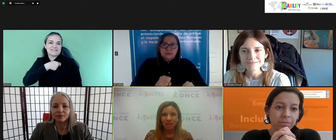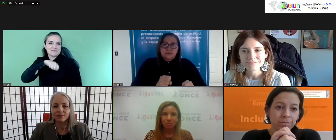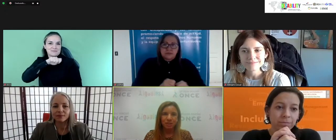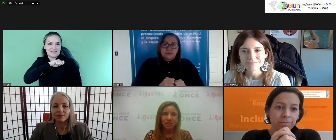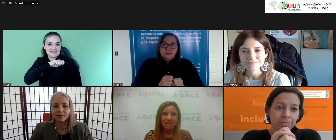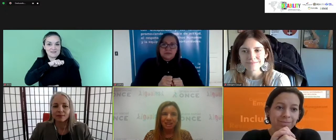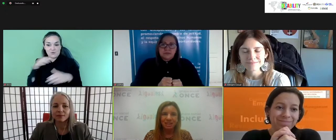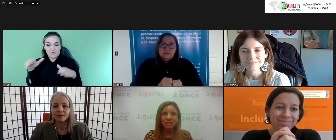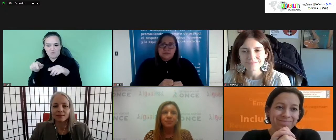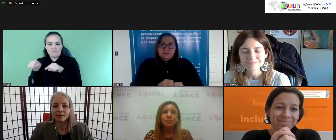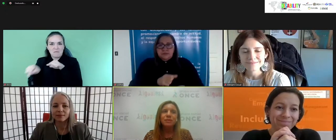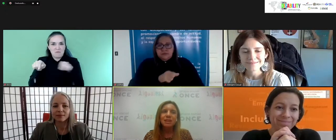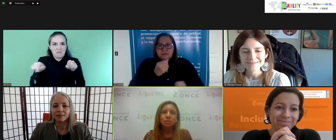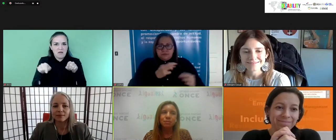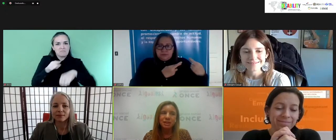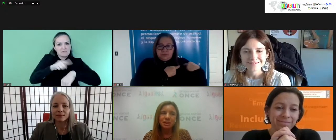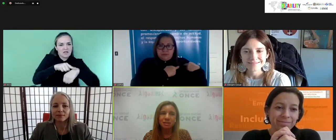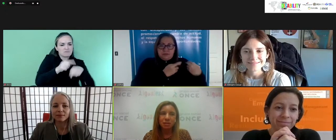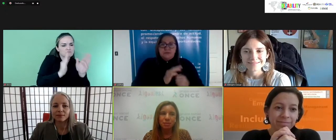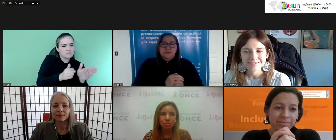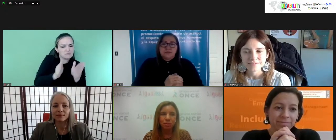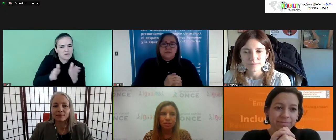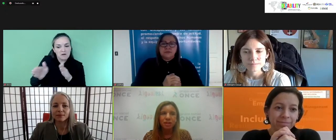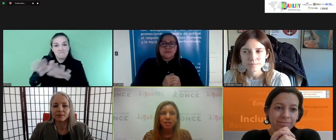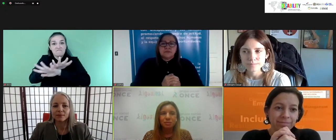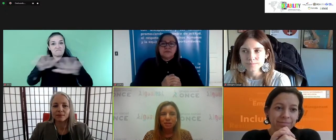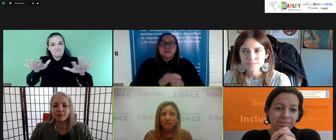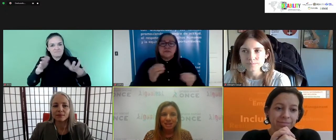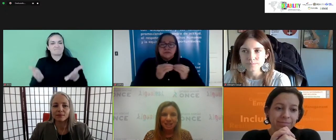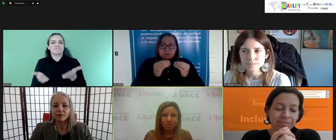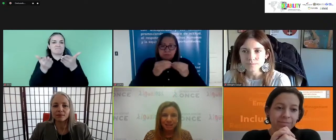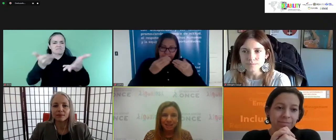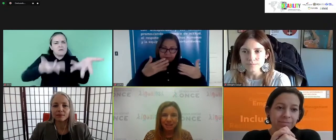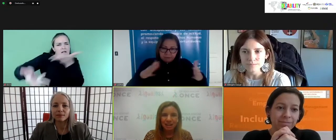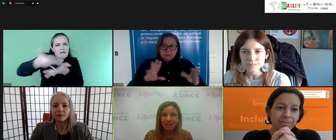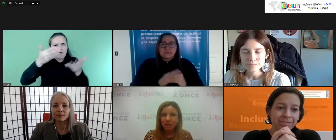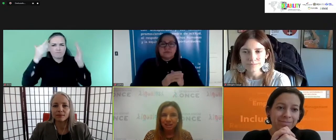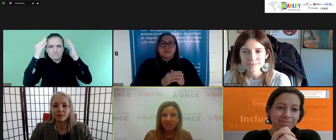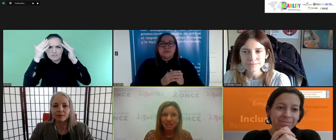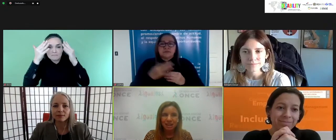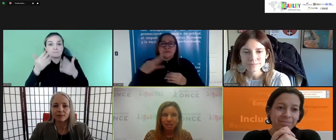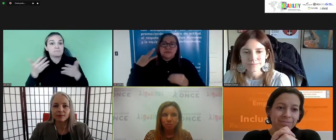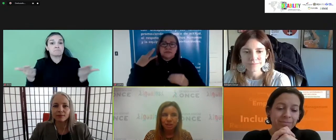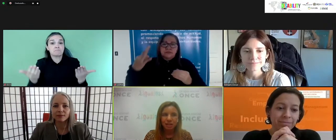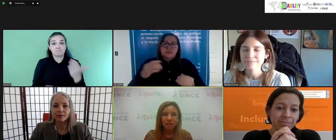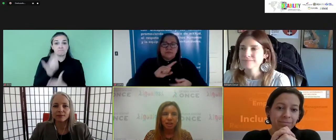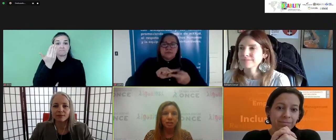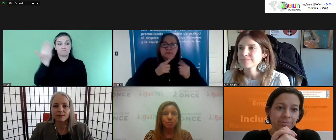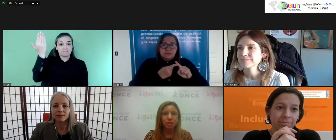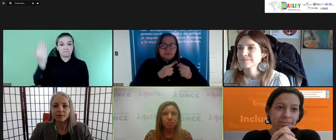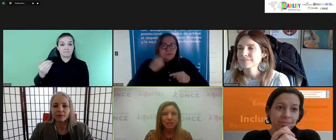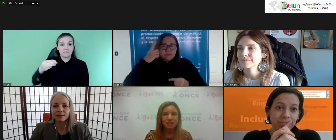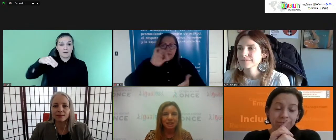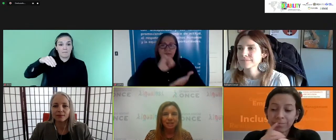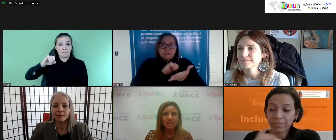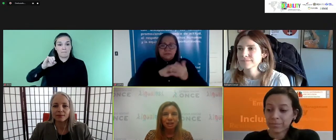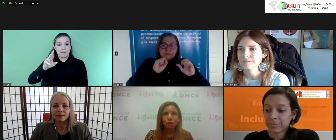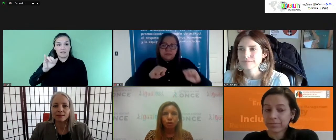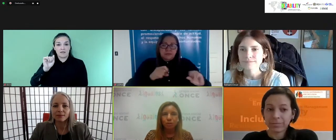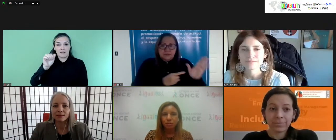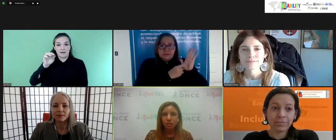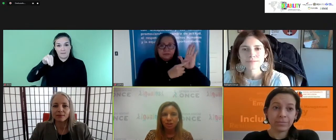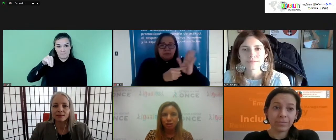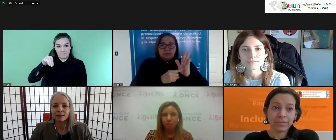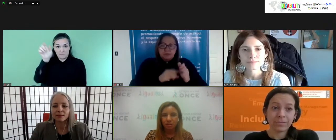agency can comply with their other responsibilities without further to say i would like to invite medium siska for